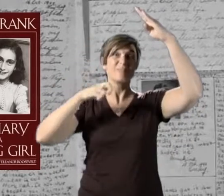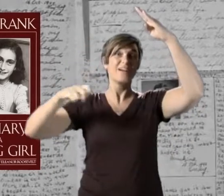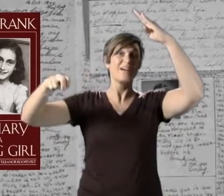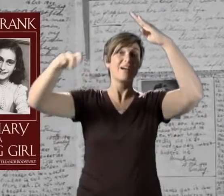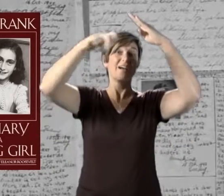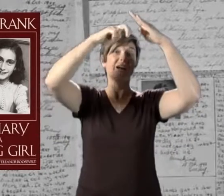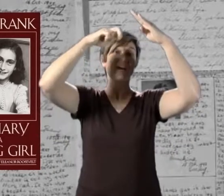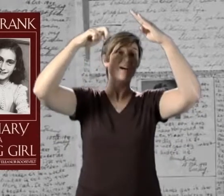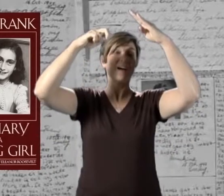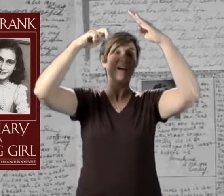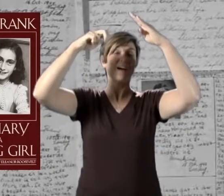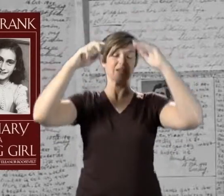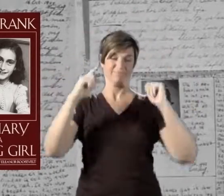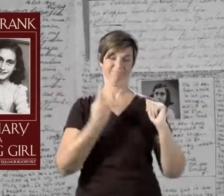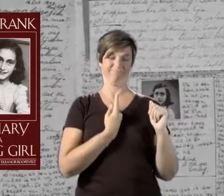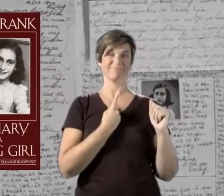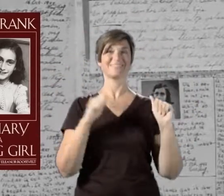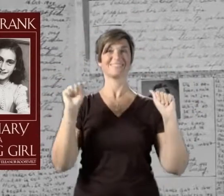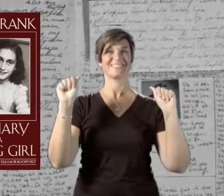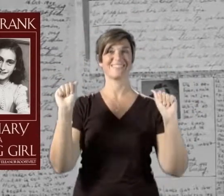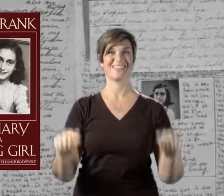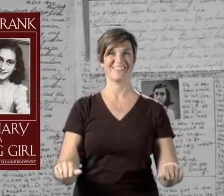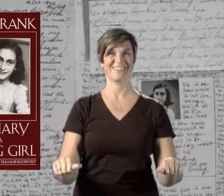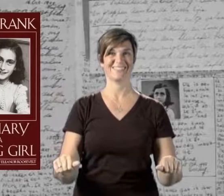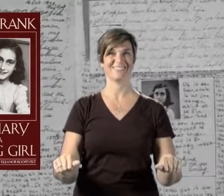There, and with you, I can be myself for a while.